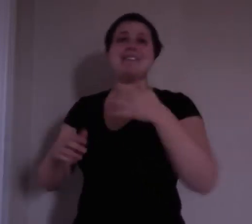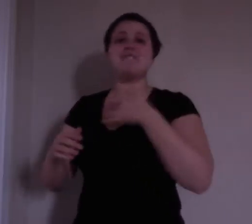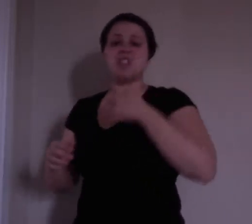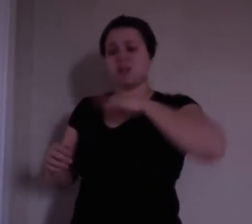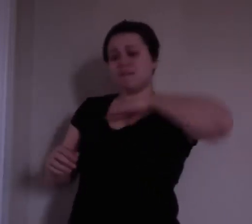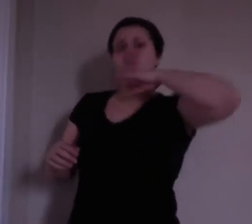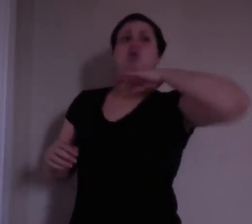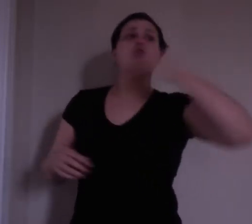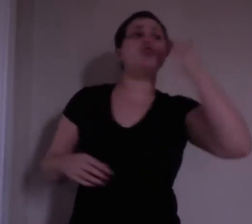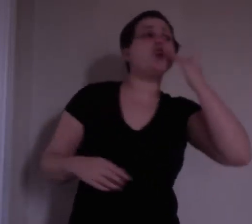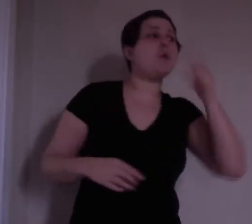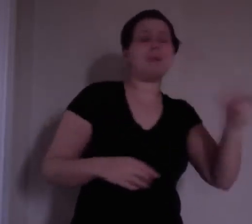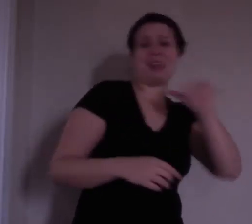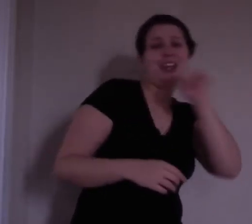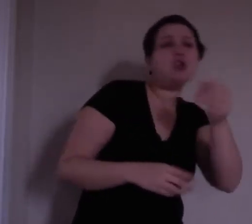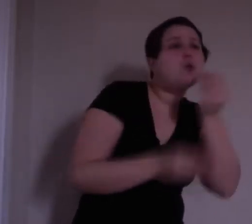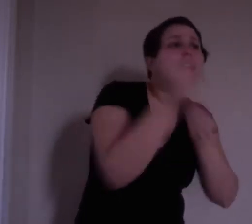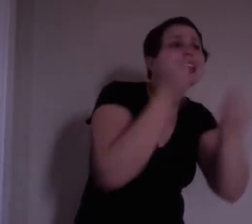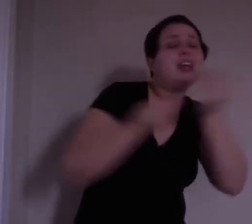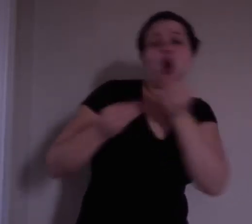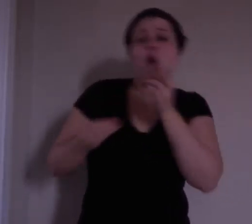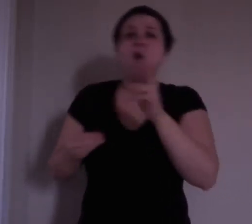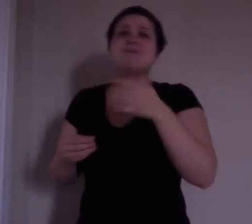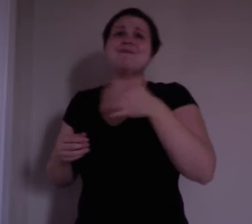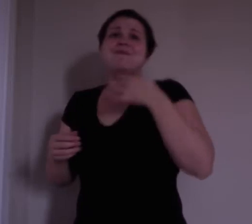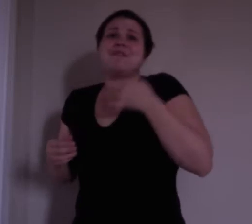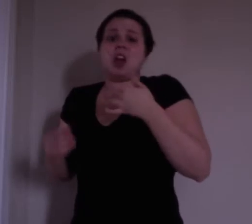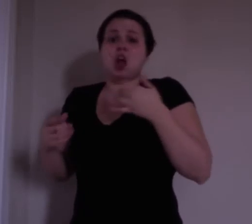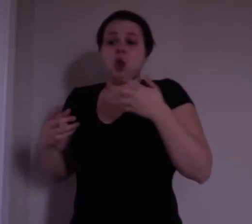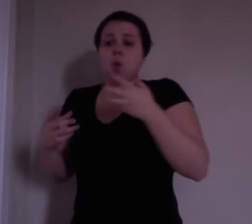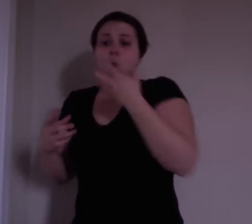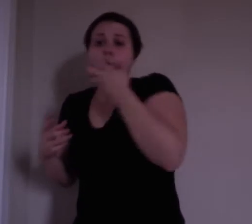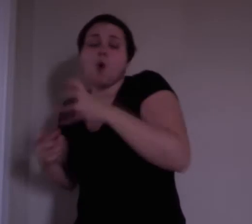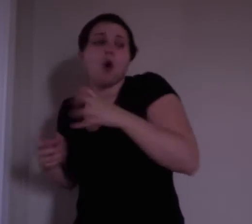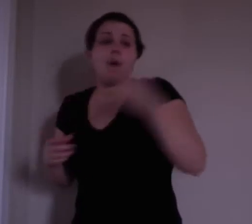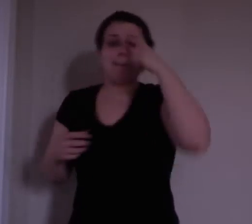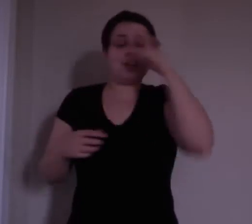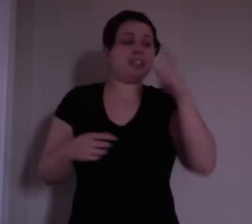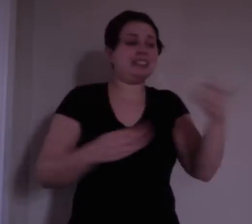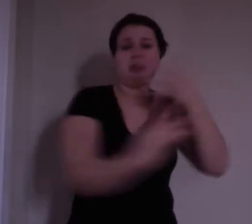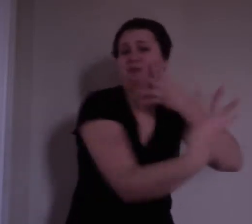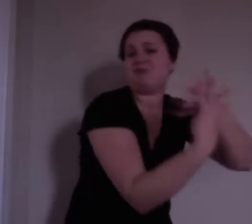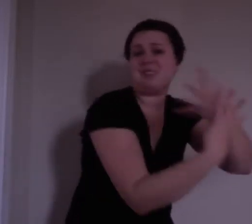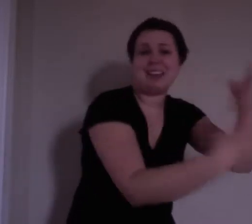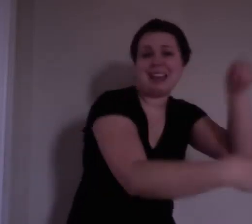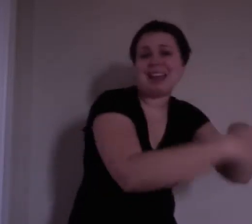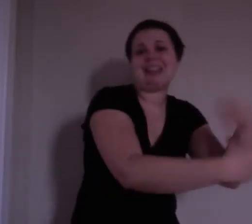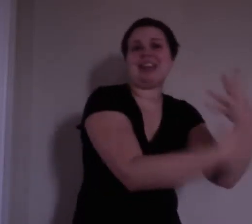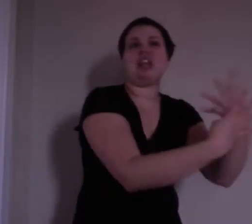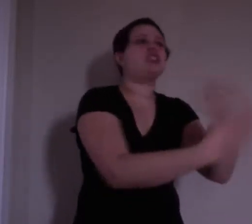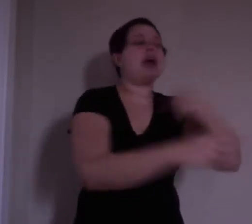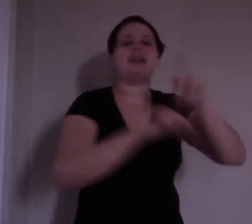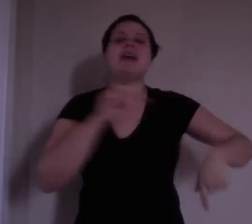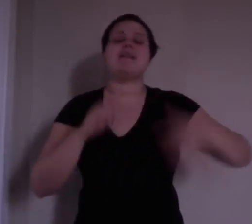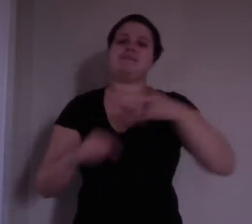that they're being enslaved in cold cages. I couldn't feel safe while they're being brutalized, and I certainly couldn't